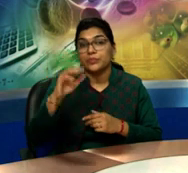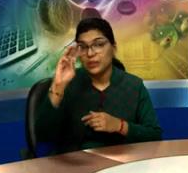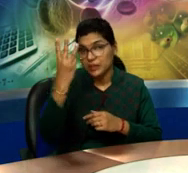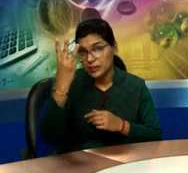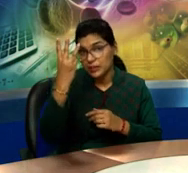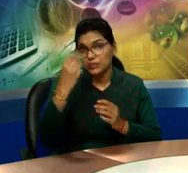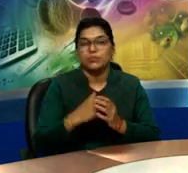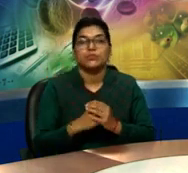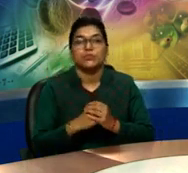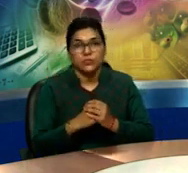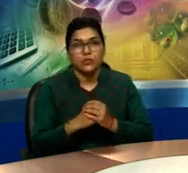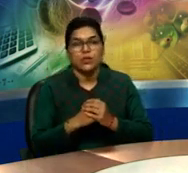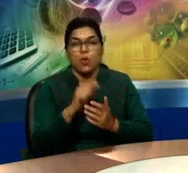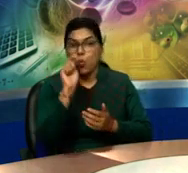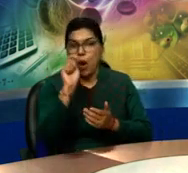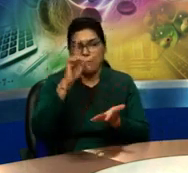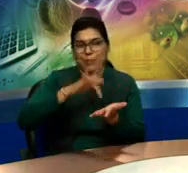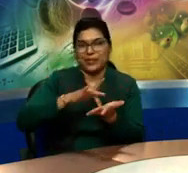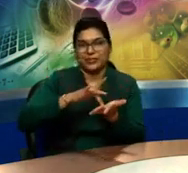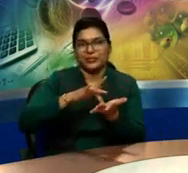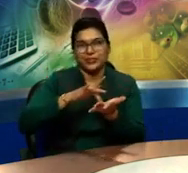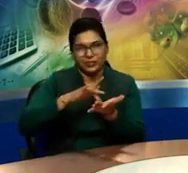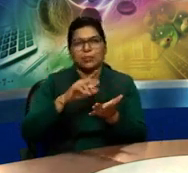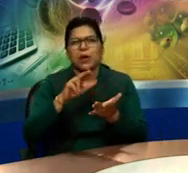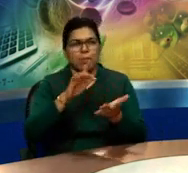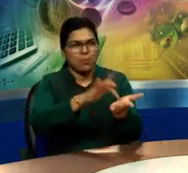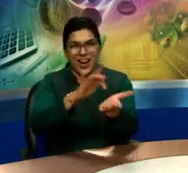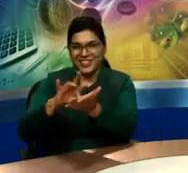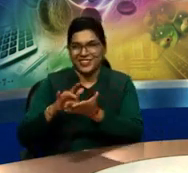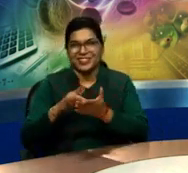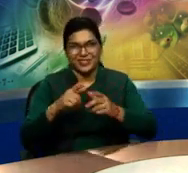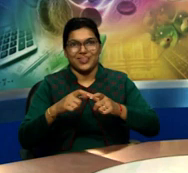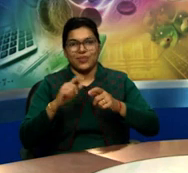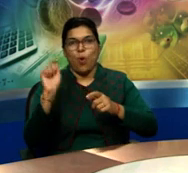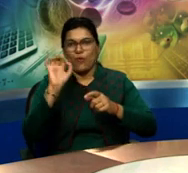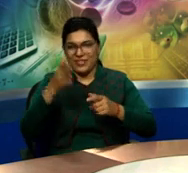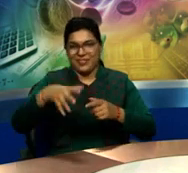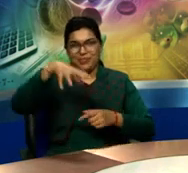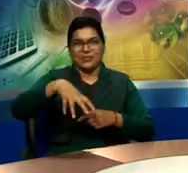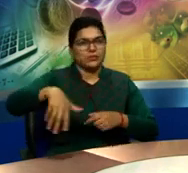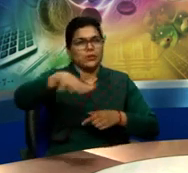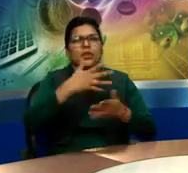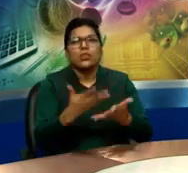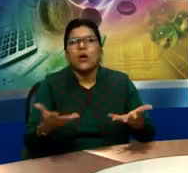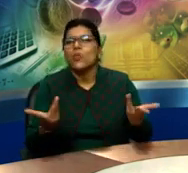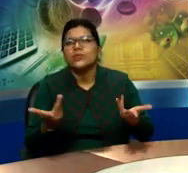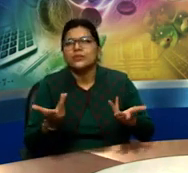second component is the worker, and the third component is the workplace. It is the place for doing the